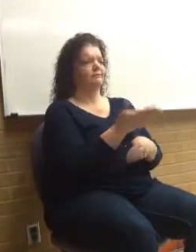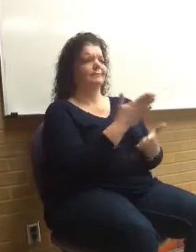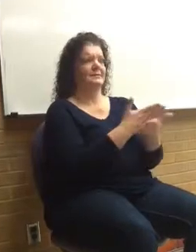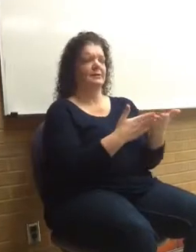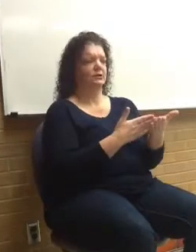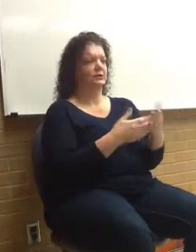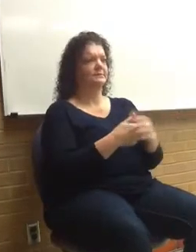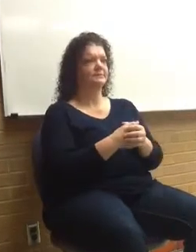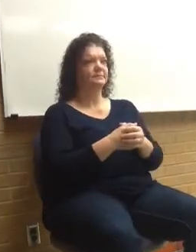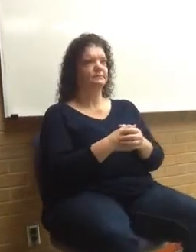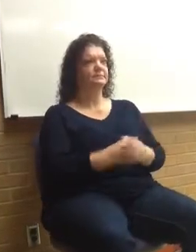Okay.